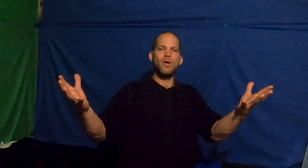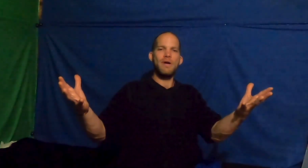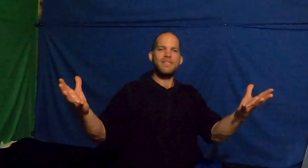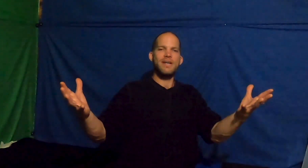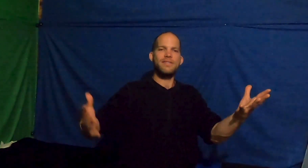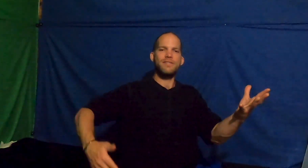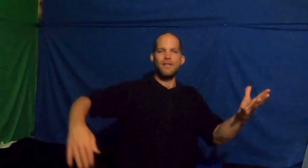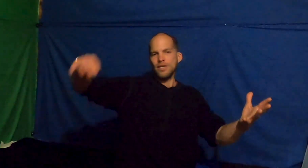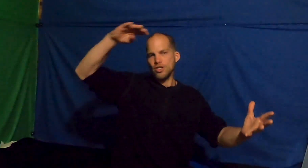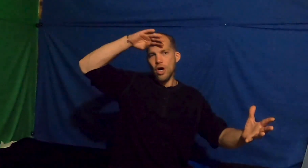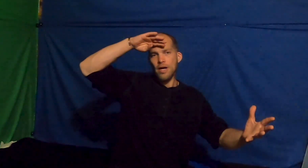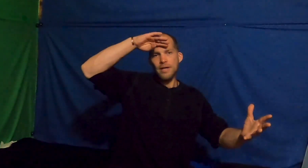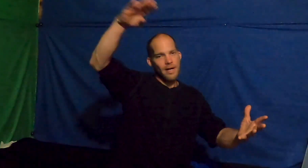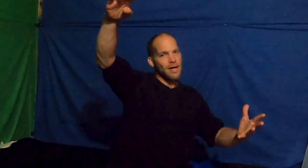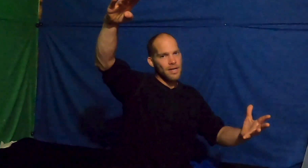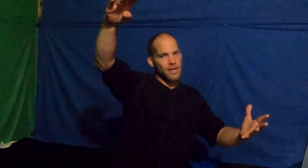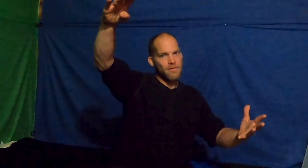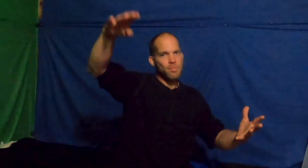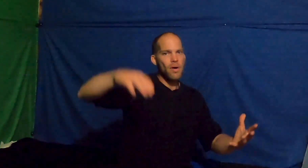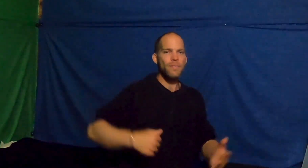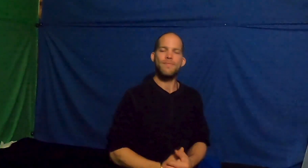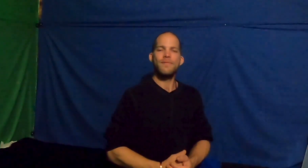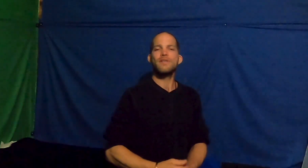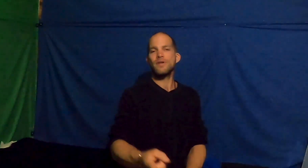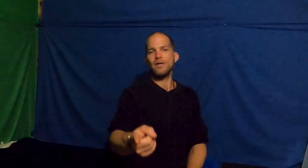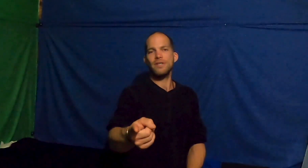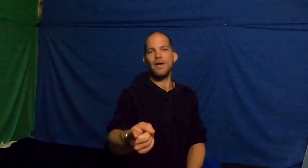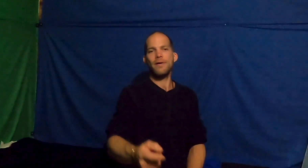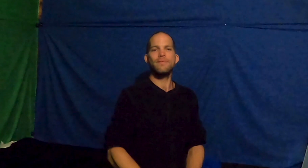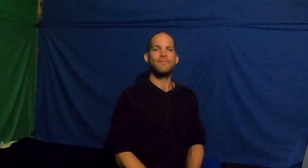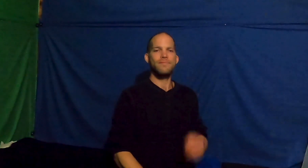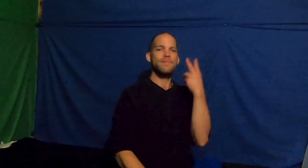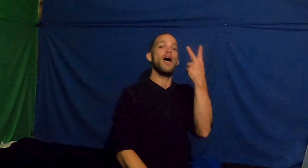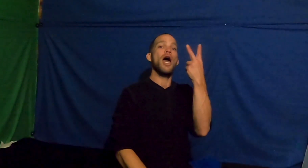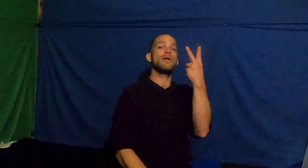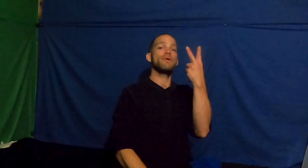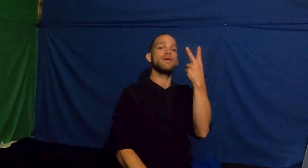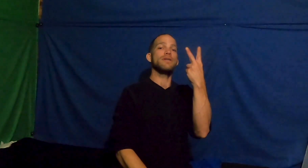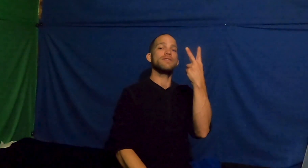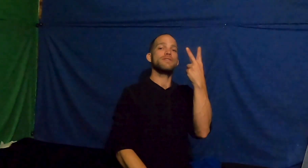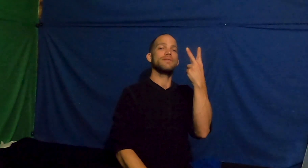made sense. John, love you, bro. Talk to you later. And peace.